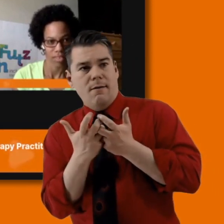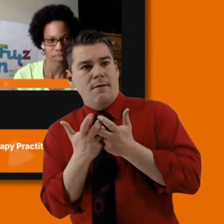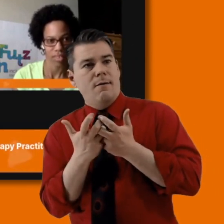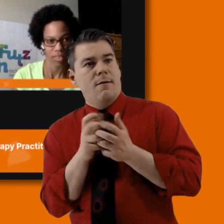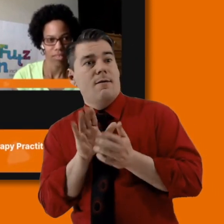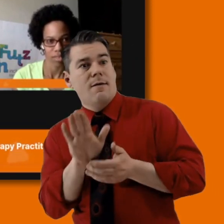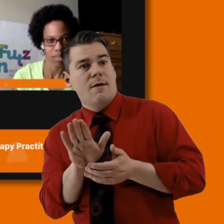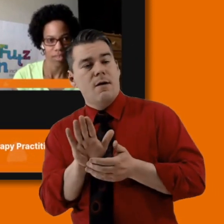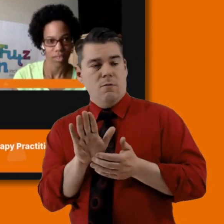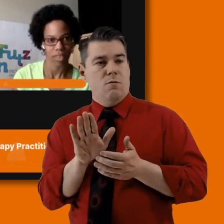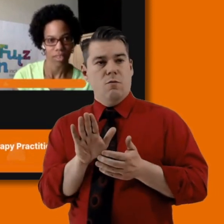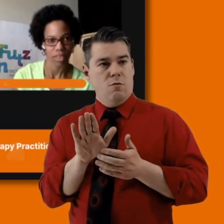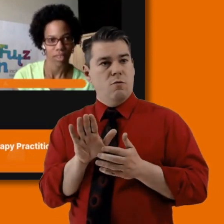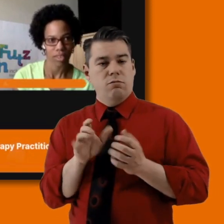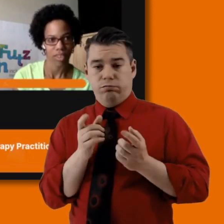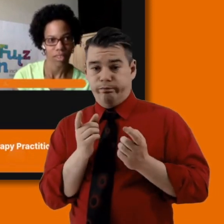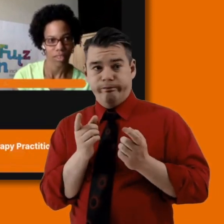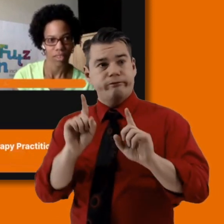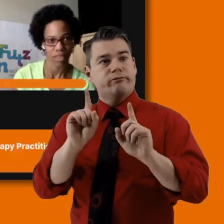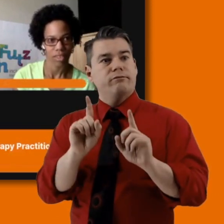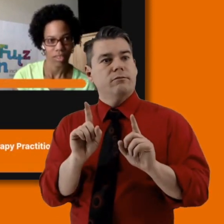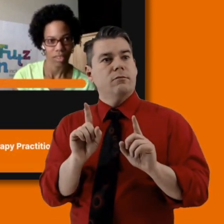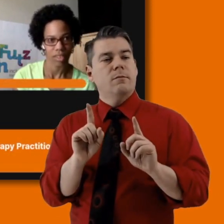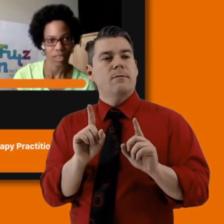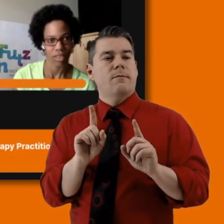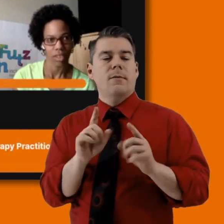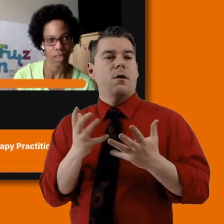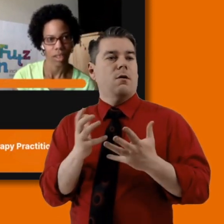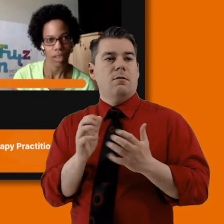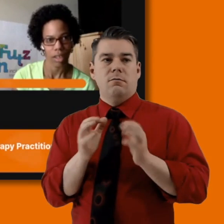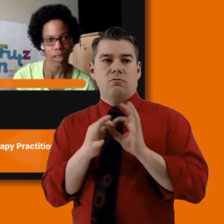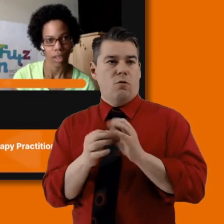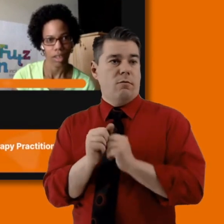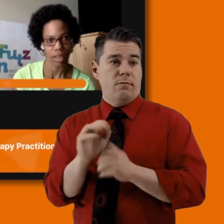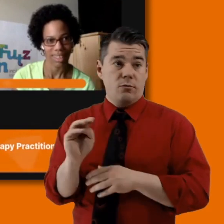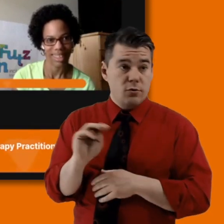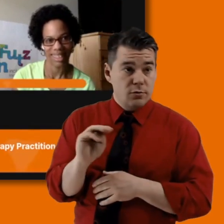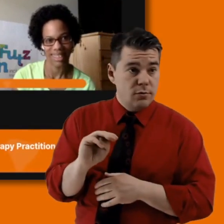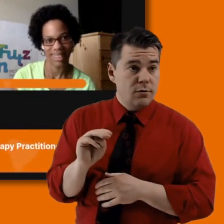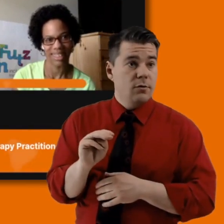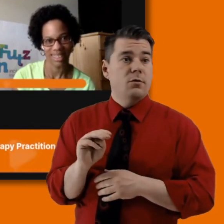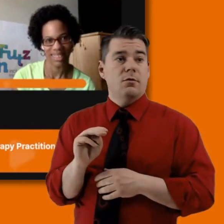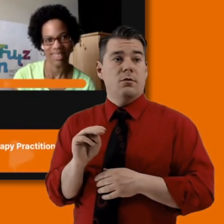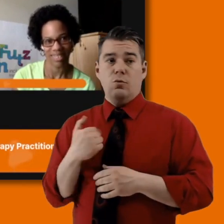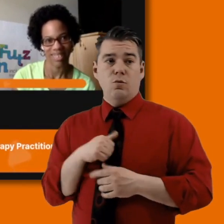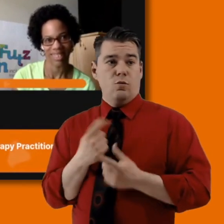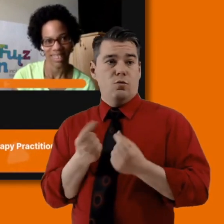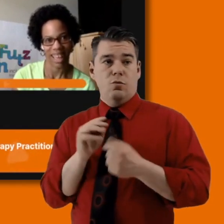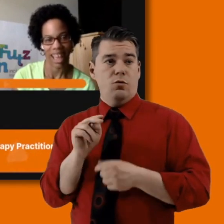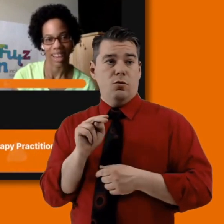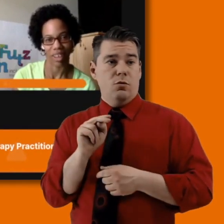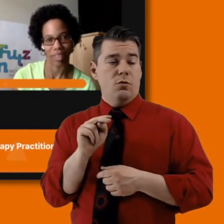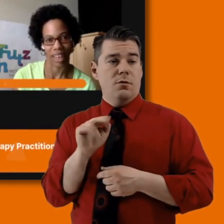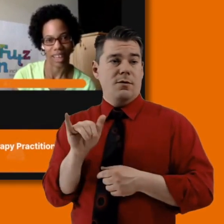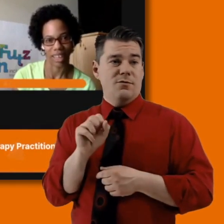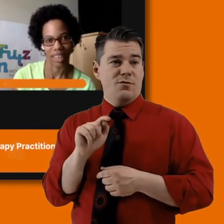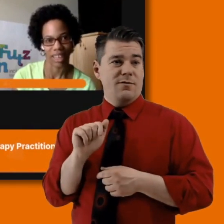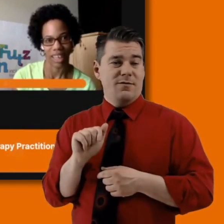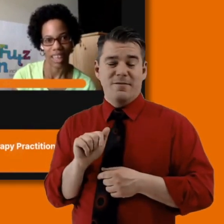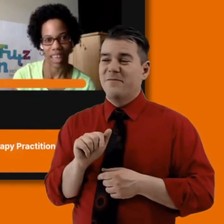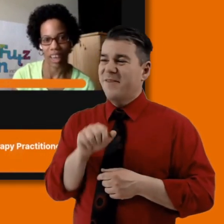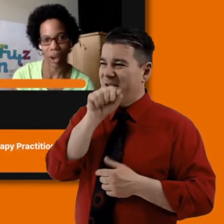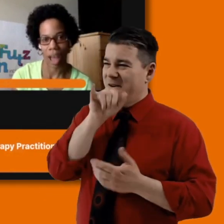something. And we did. And a lot of that has to do with, you know, Michelle and what we do at NYSOTA. I love